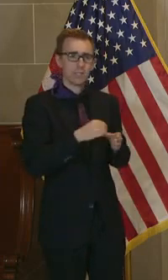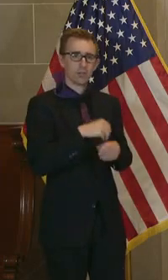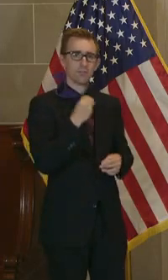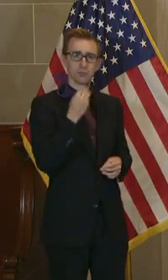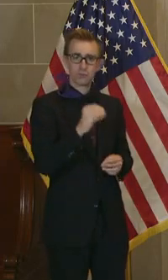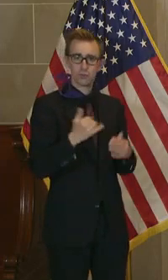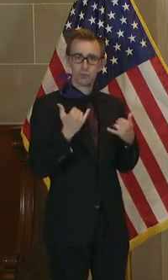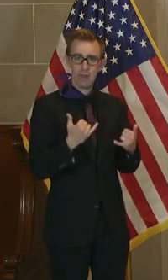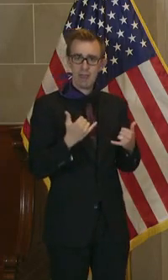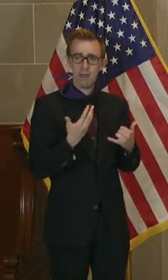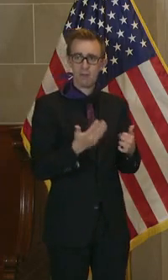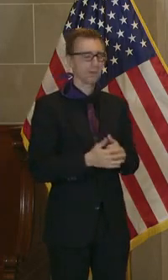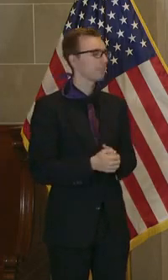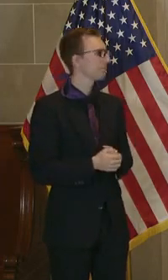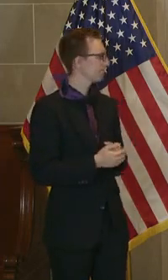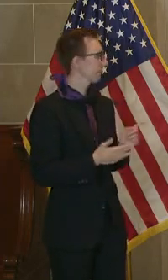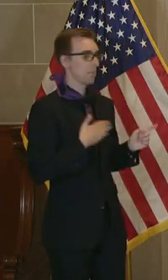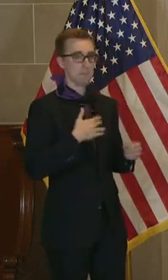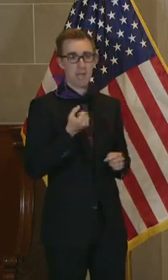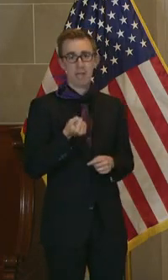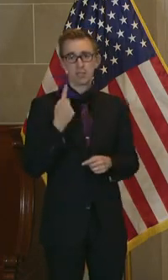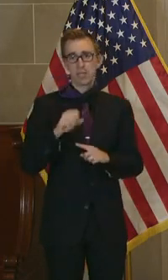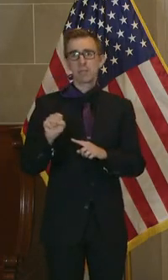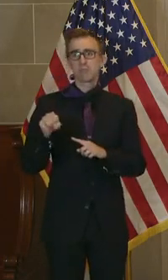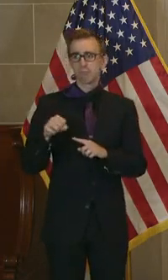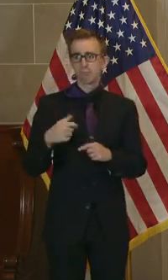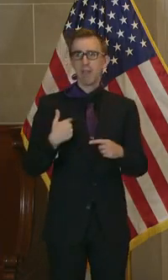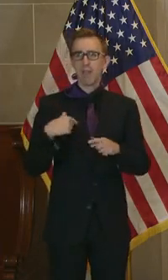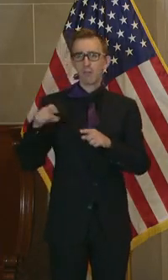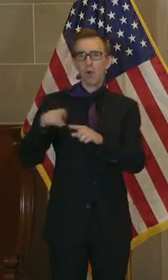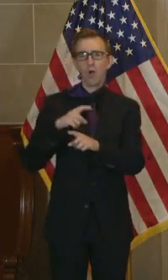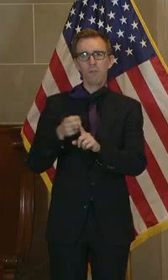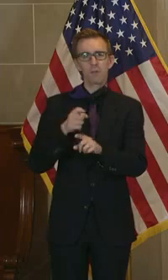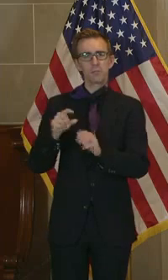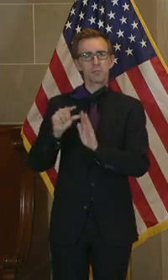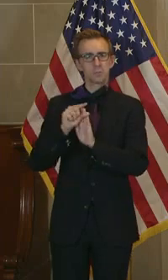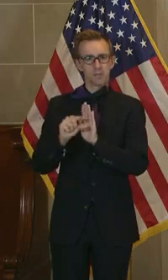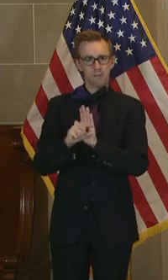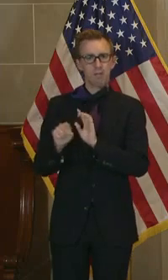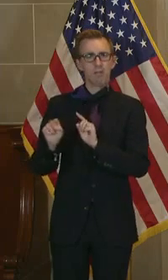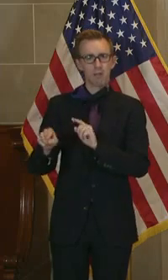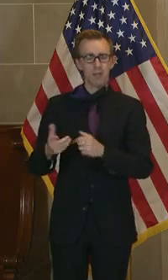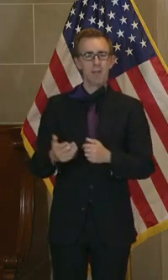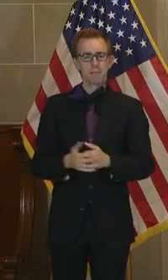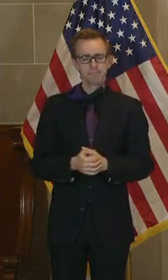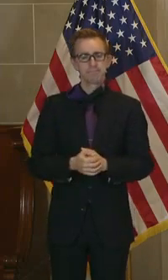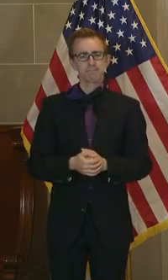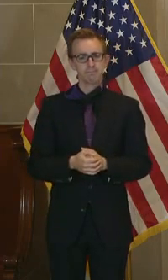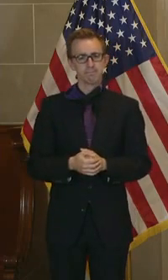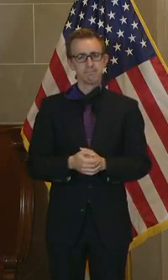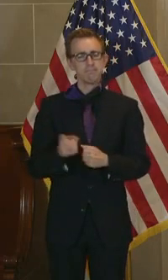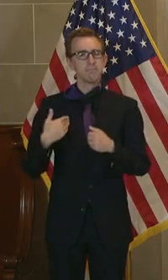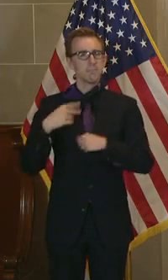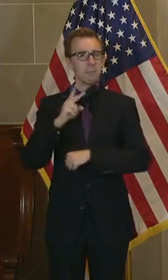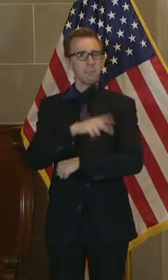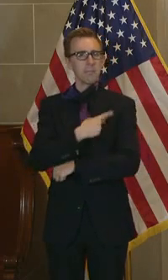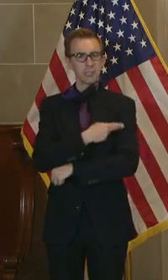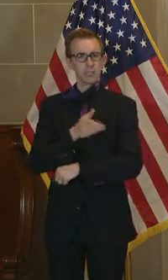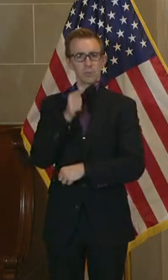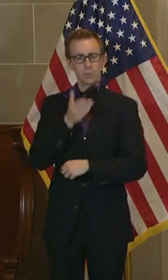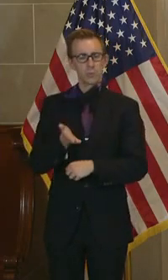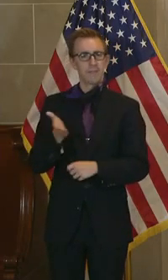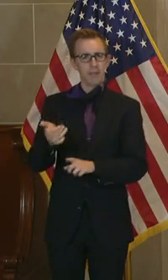right now, or? My understanding it is. I got a call today from Springfield, and they have a patient who's